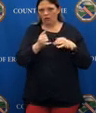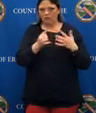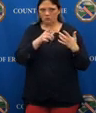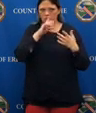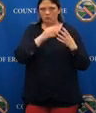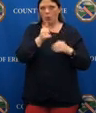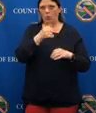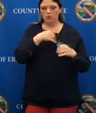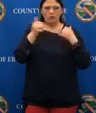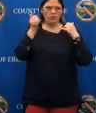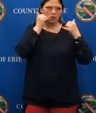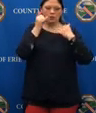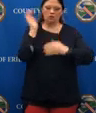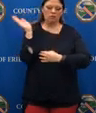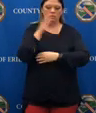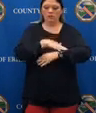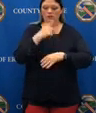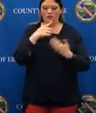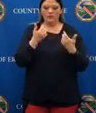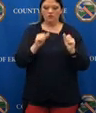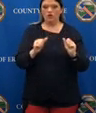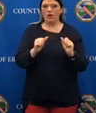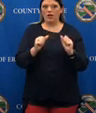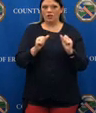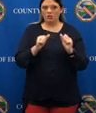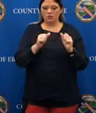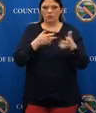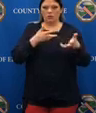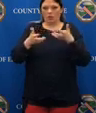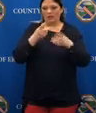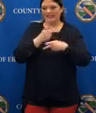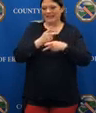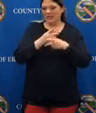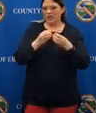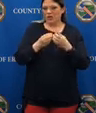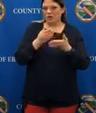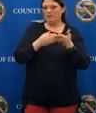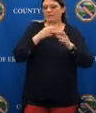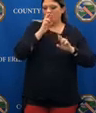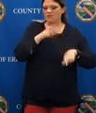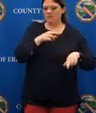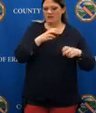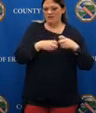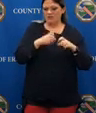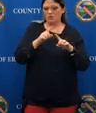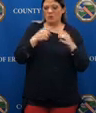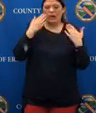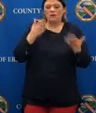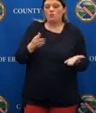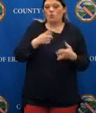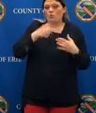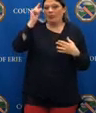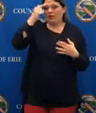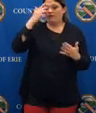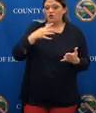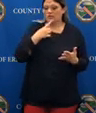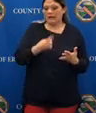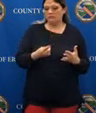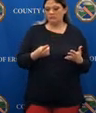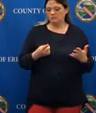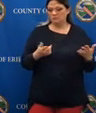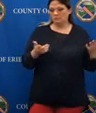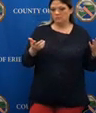and phone calls all day as we've been trying to deal with some of the response issues. I don't know what the governor said.